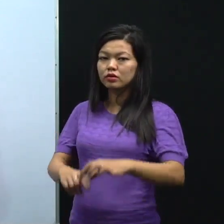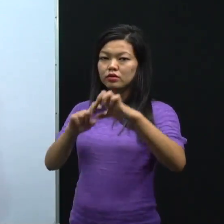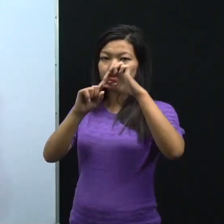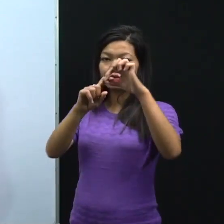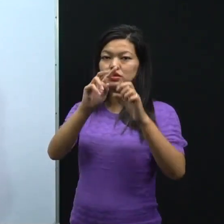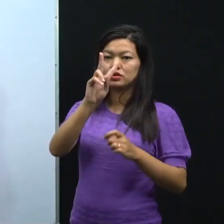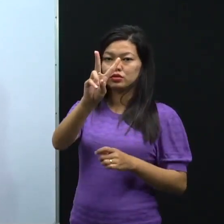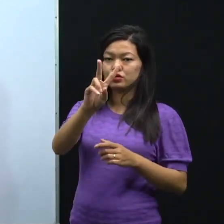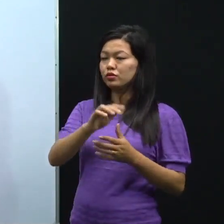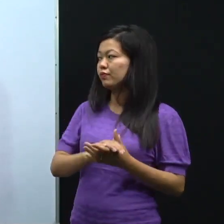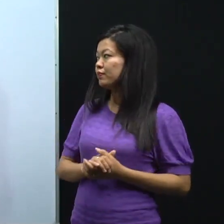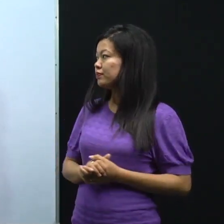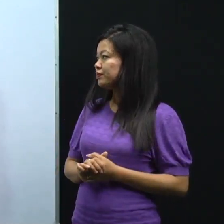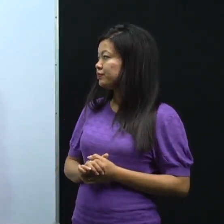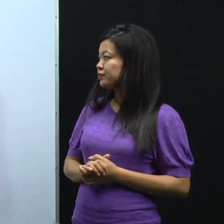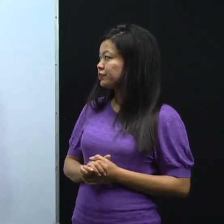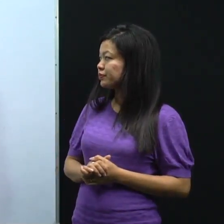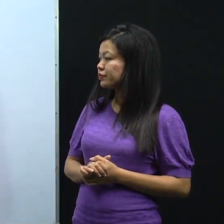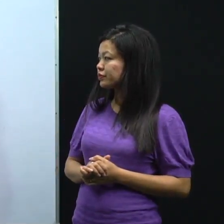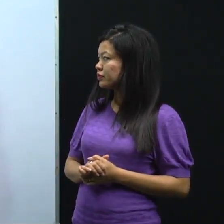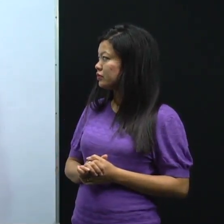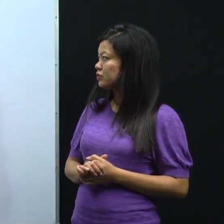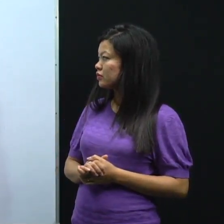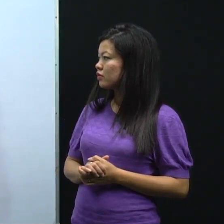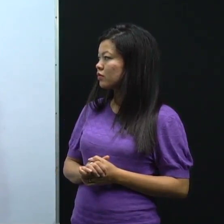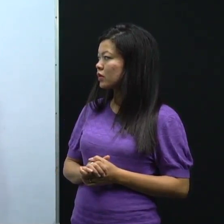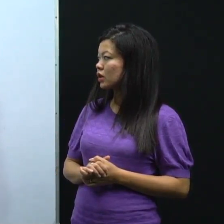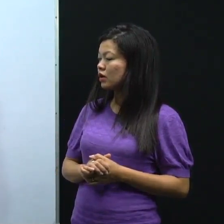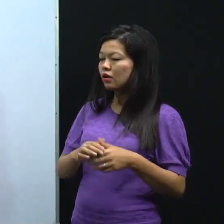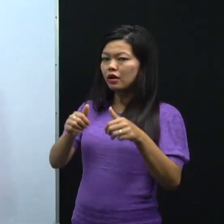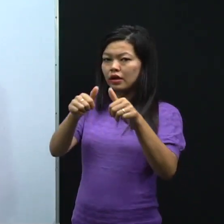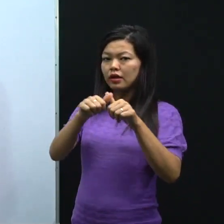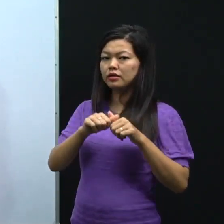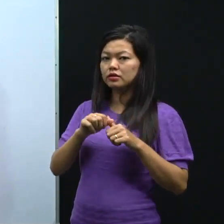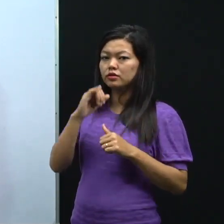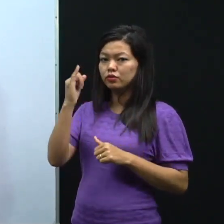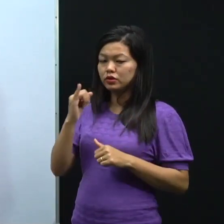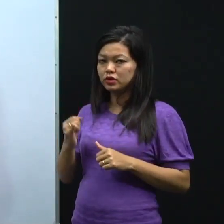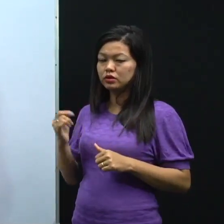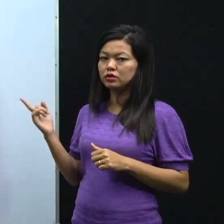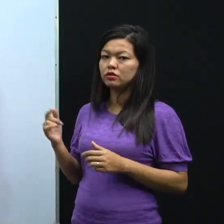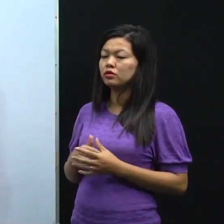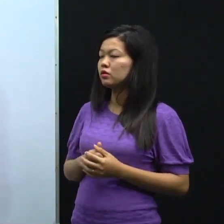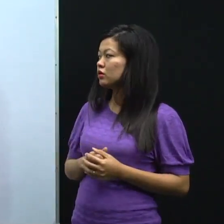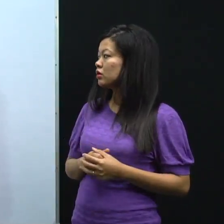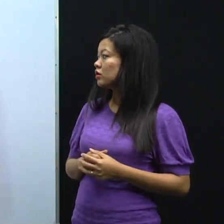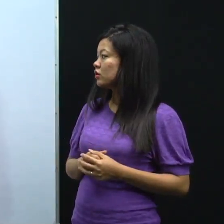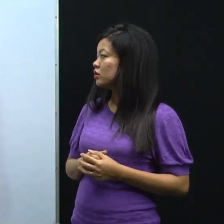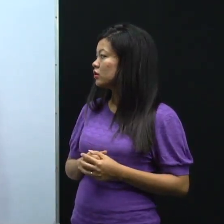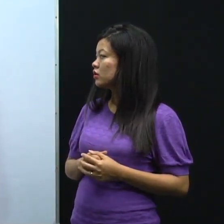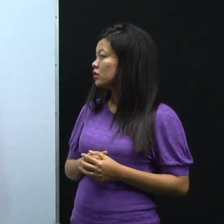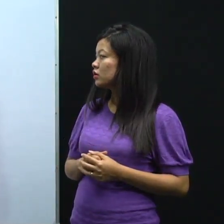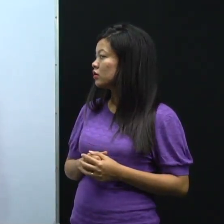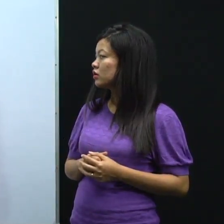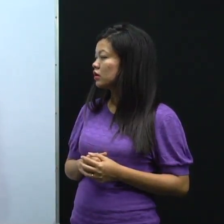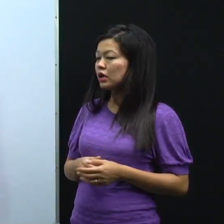Okay, so students, let's say this is question number 2, okay? So the answer to the question, that will be, now, we have to